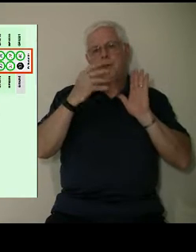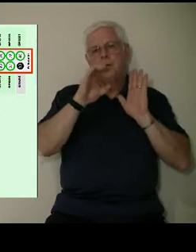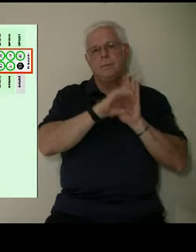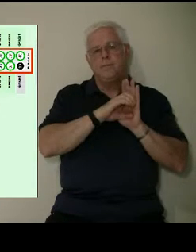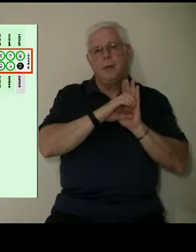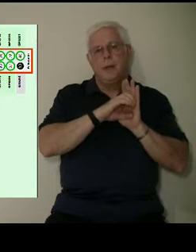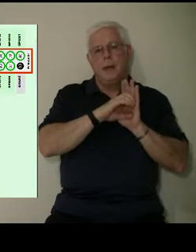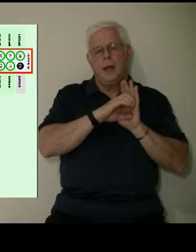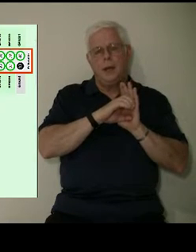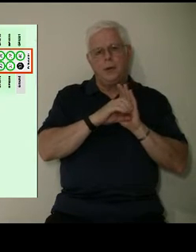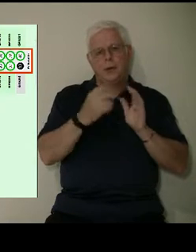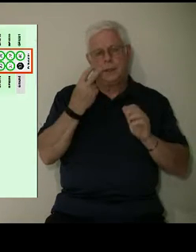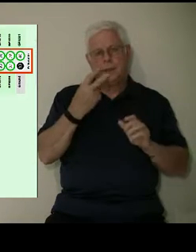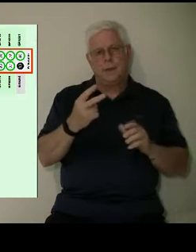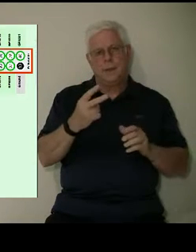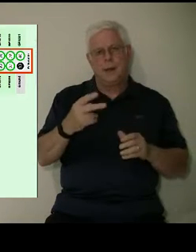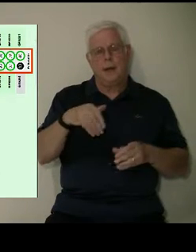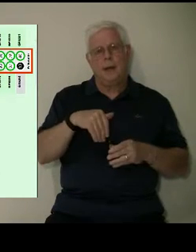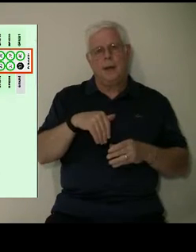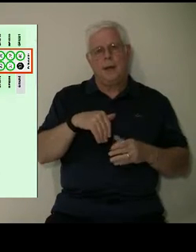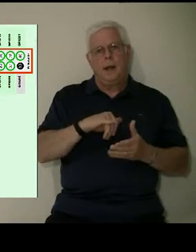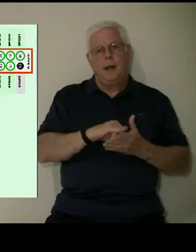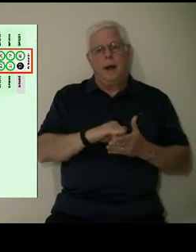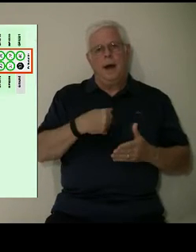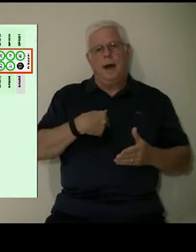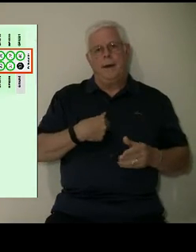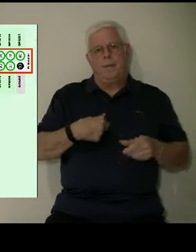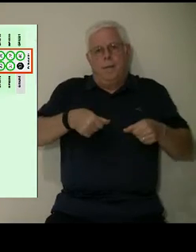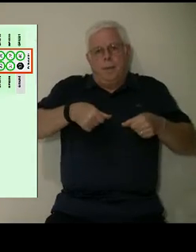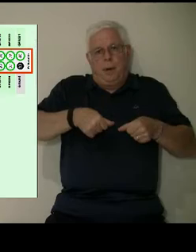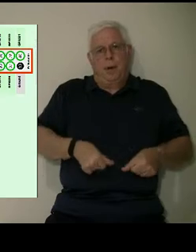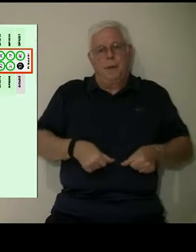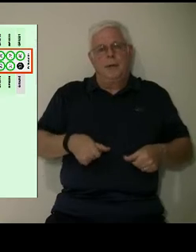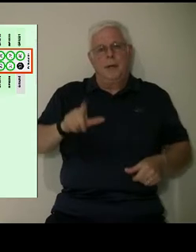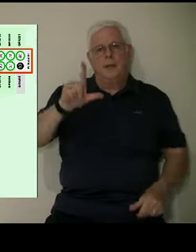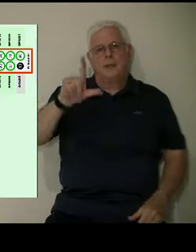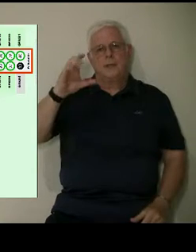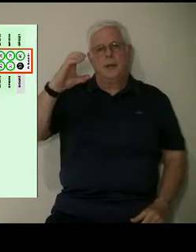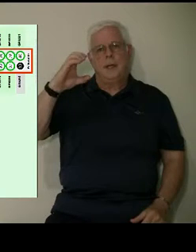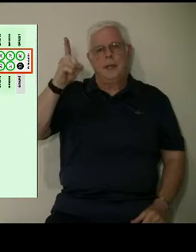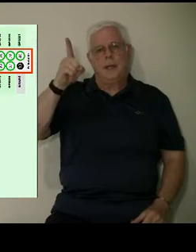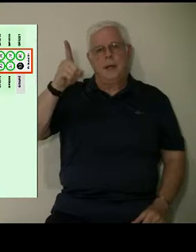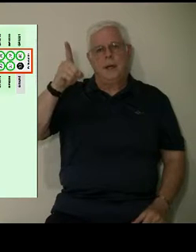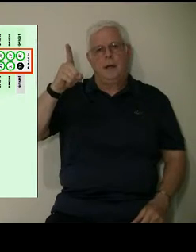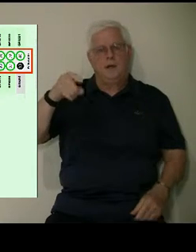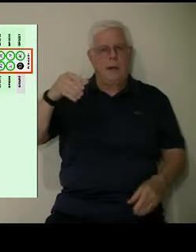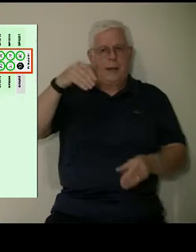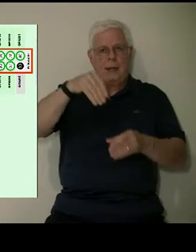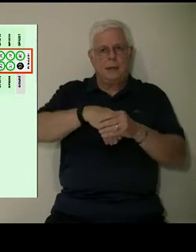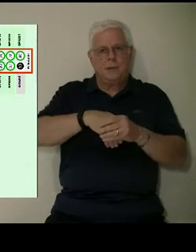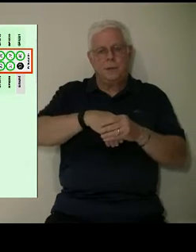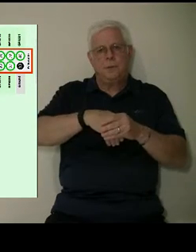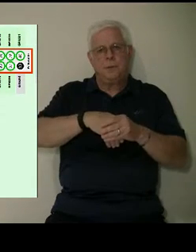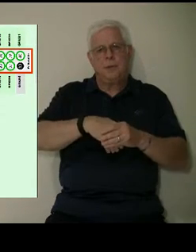picture, and you can see that I have plugged the LCD right into